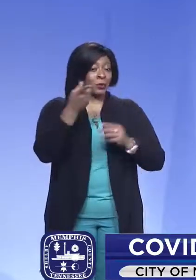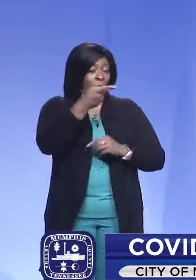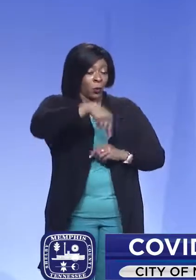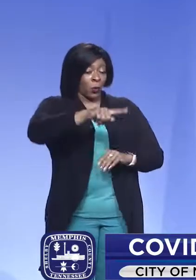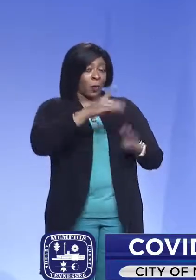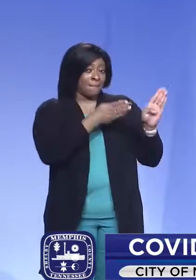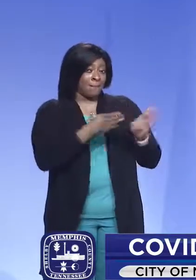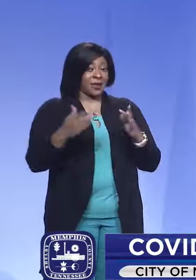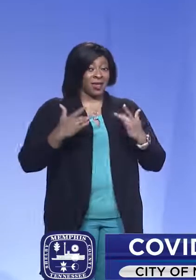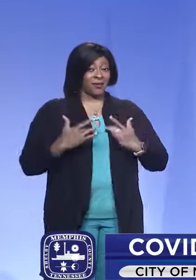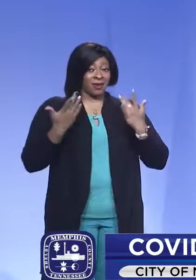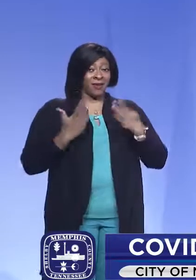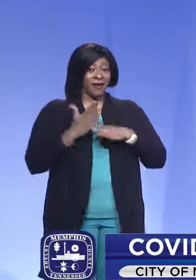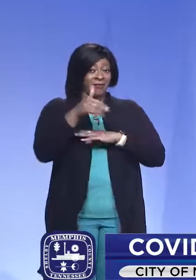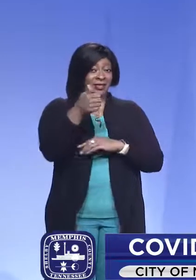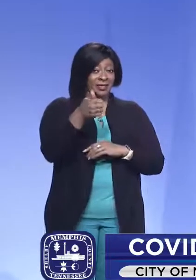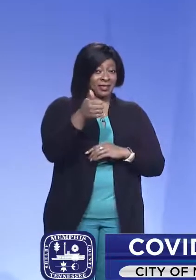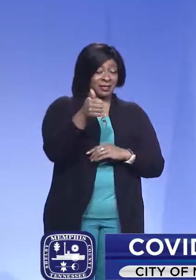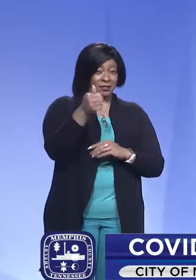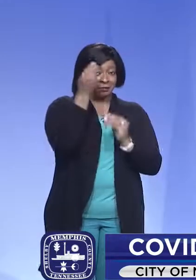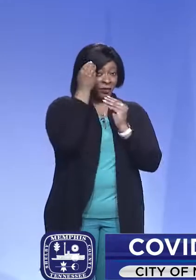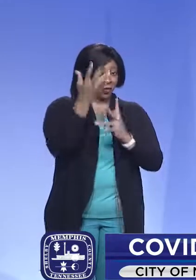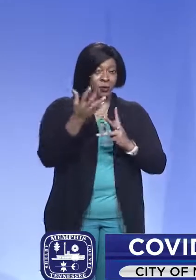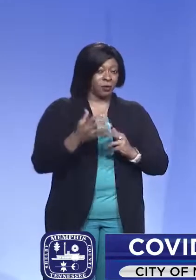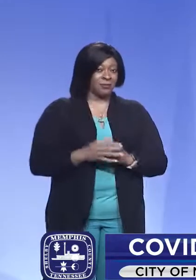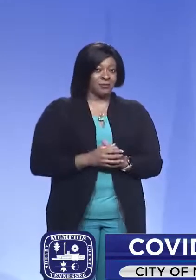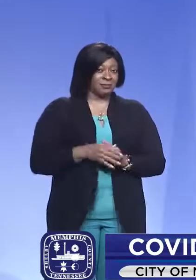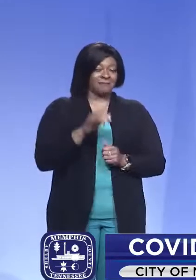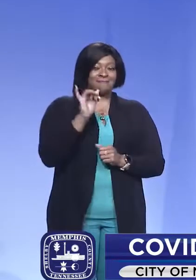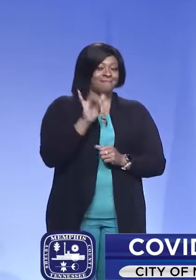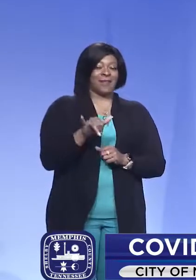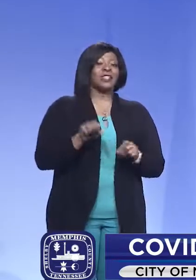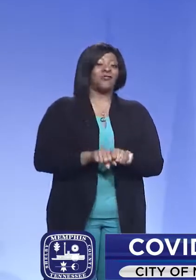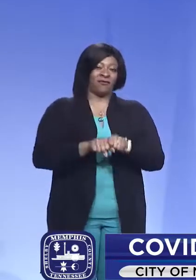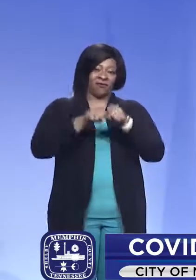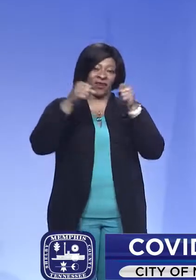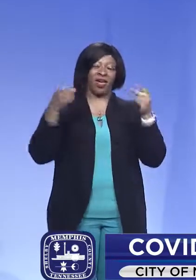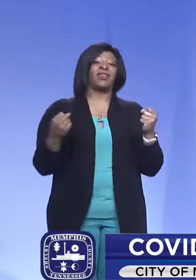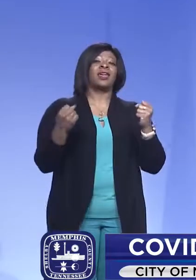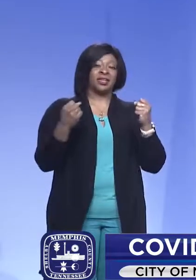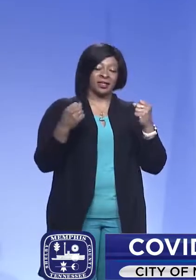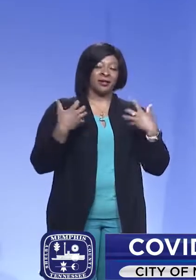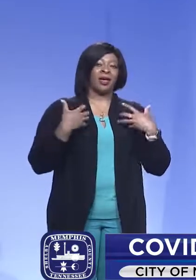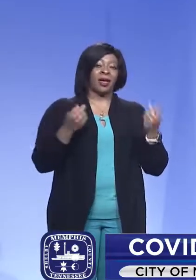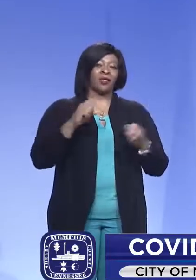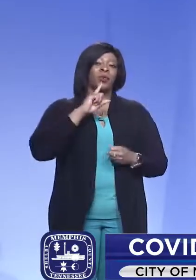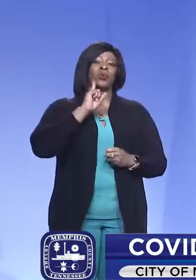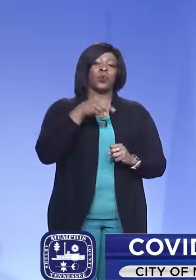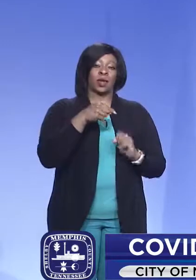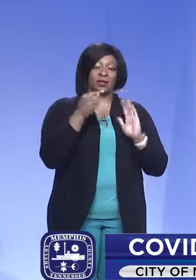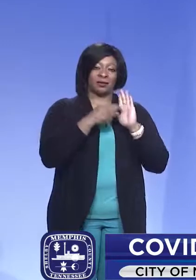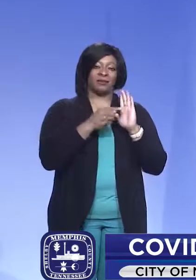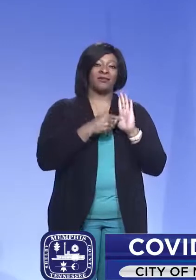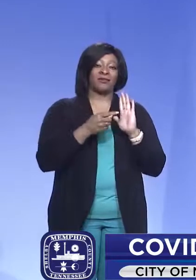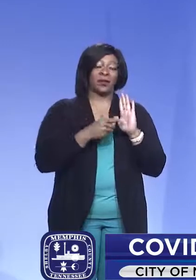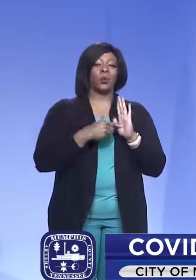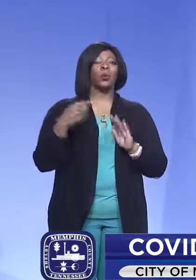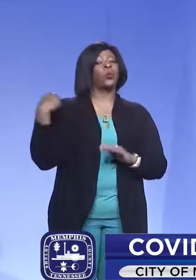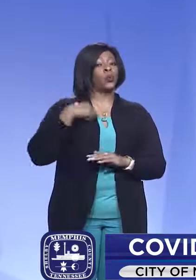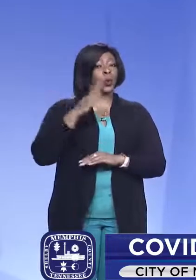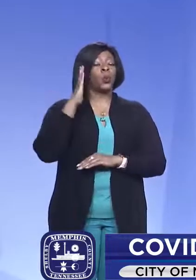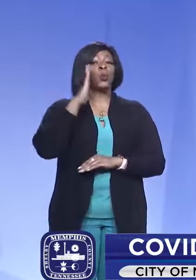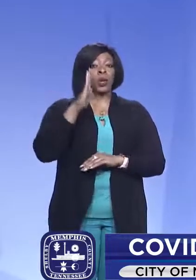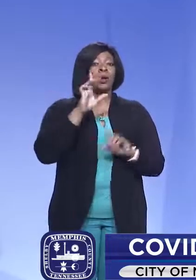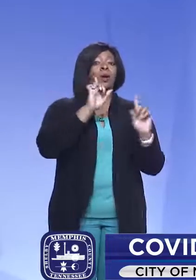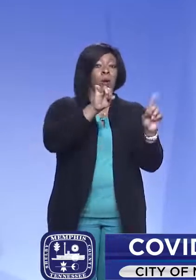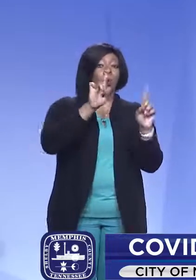to have events after 10 on notice that that is in violation of the health directive. And we will be